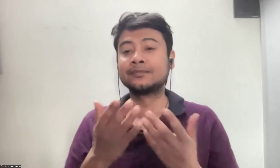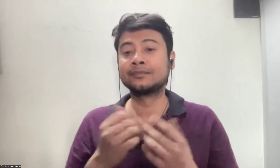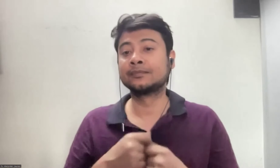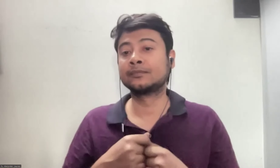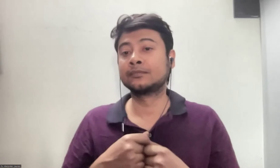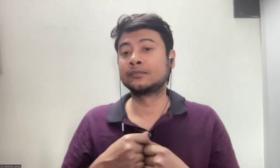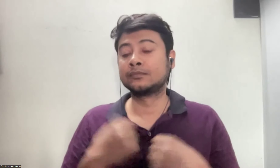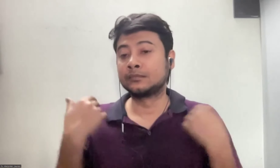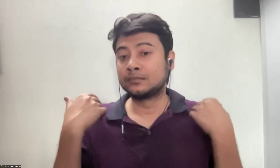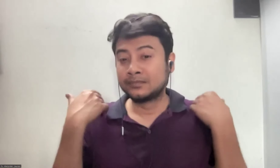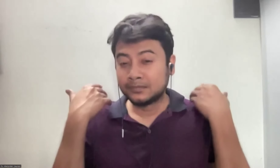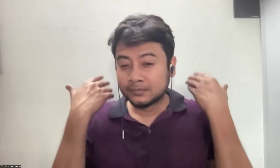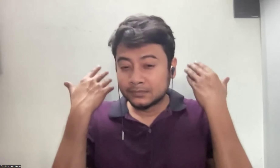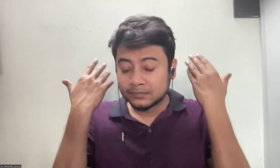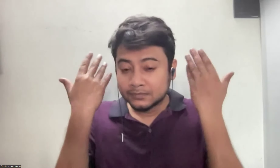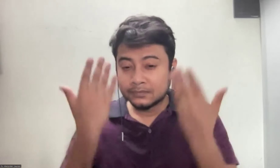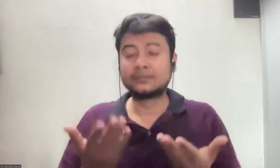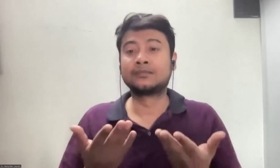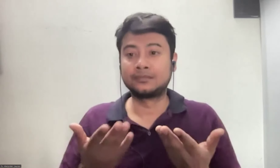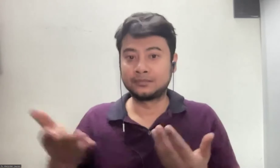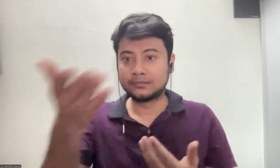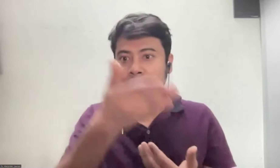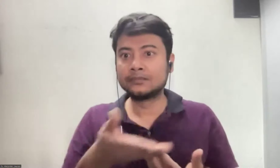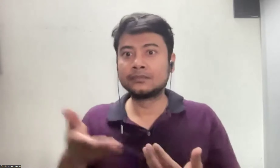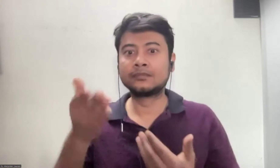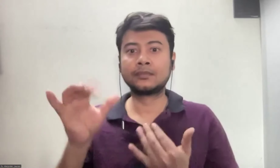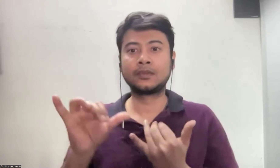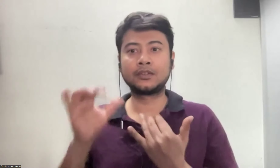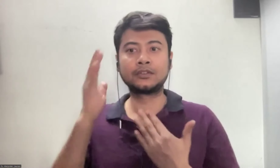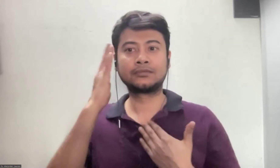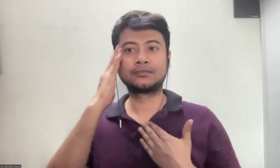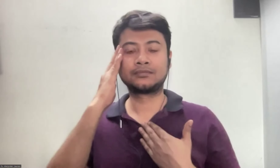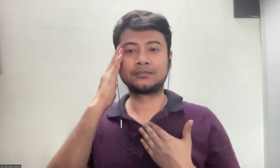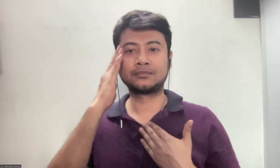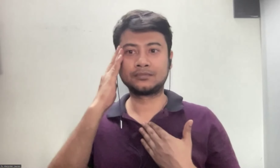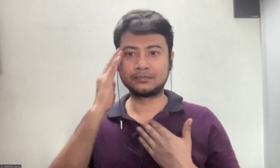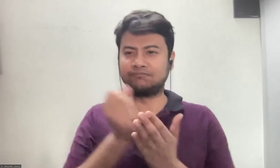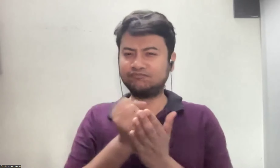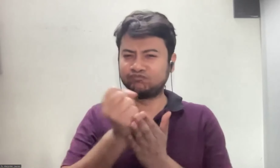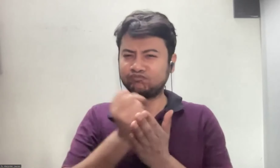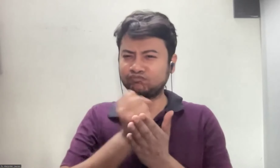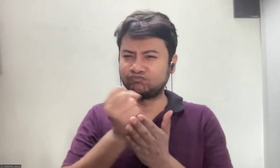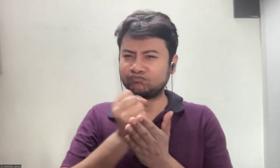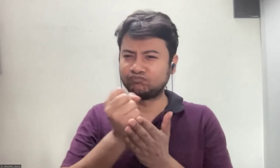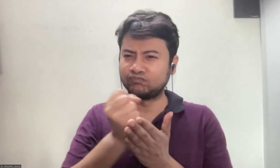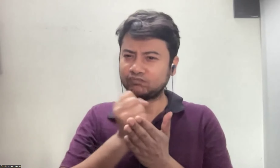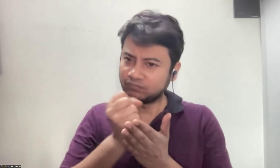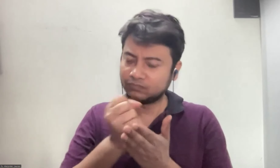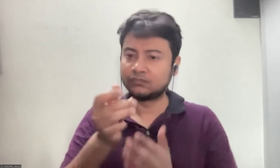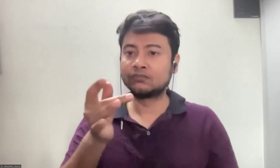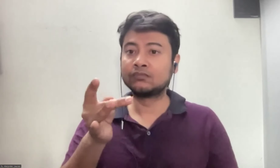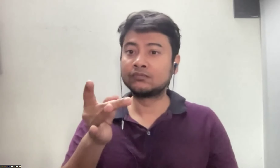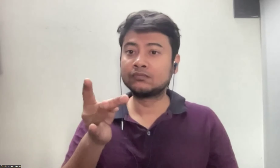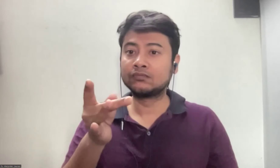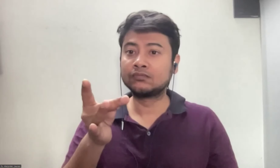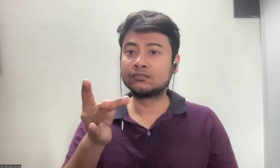consciousness, and many of you are even chanting 8 to 10 rounds, or some of you are chanting even 16 rounds. So now it